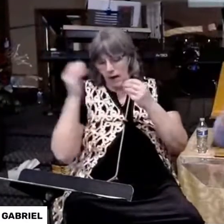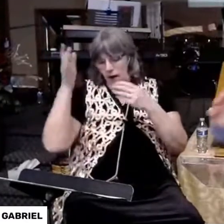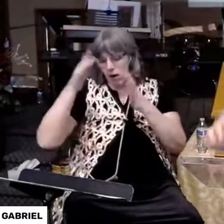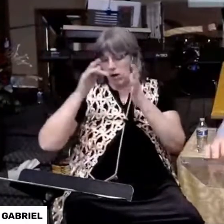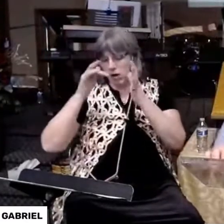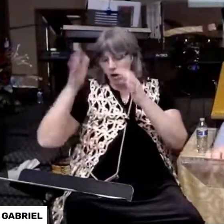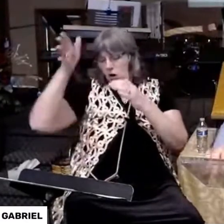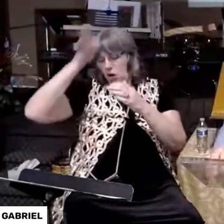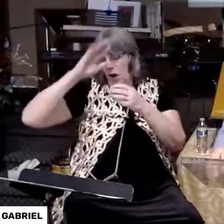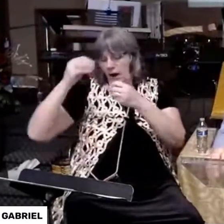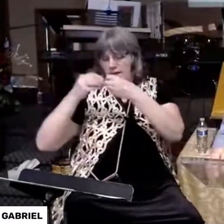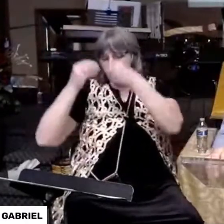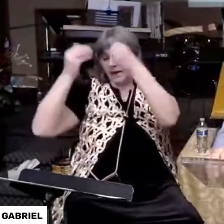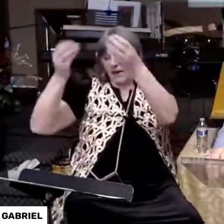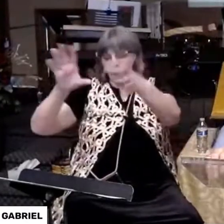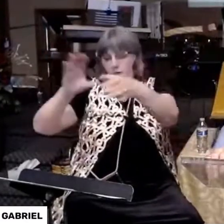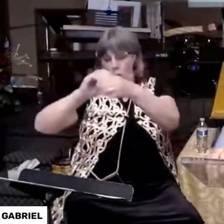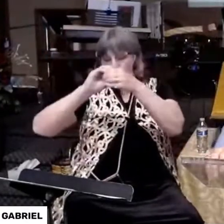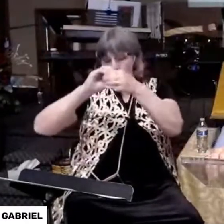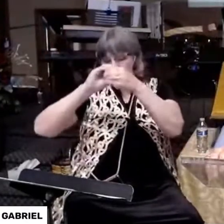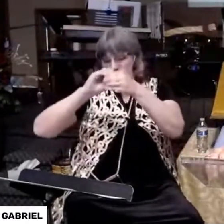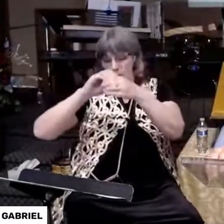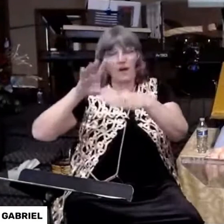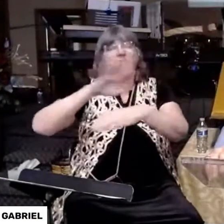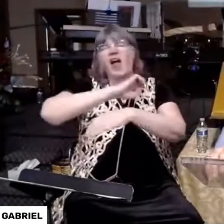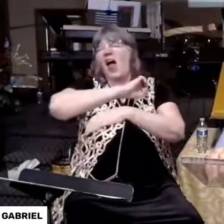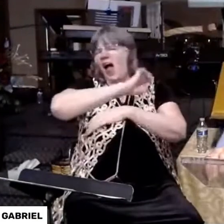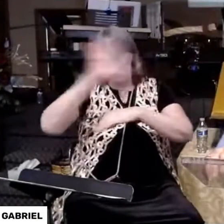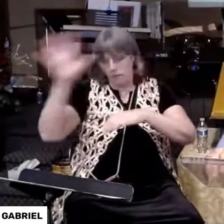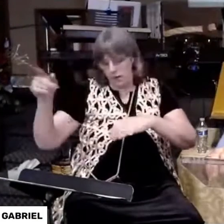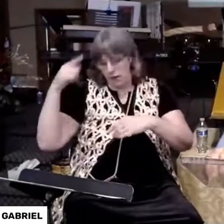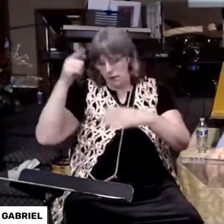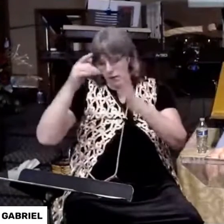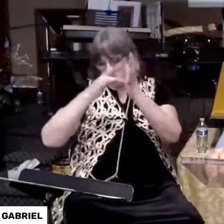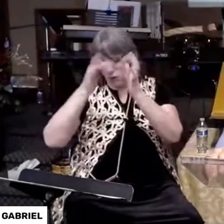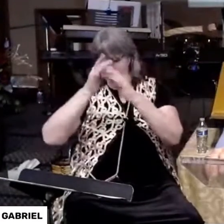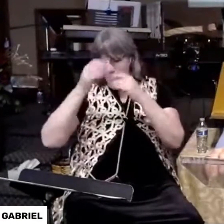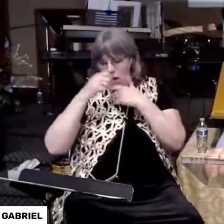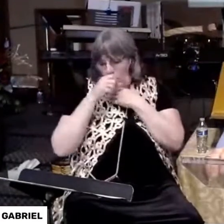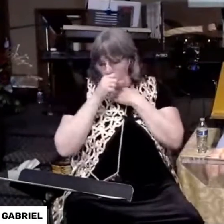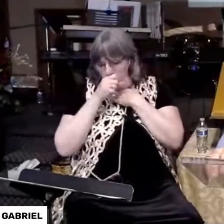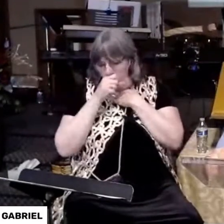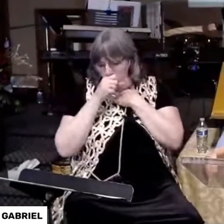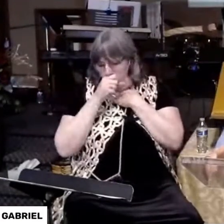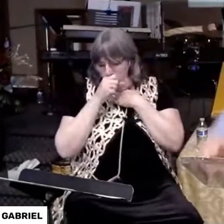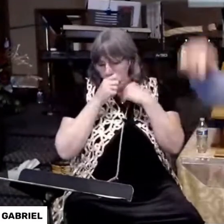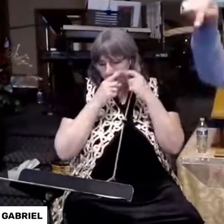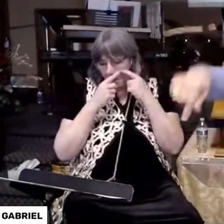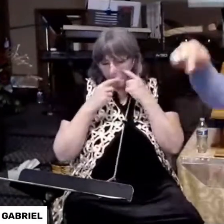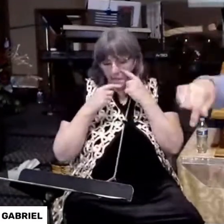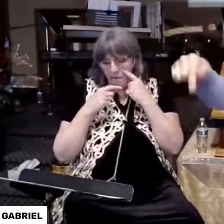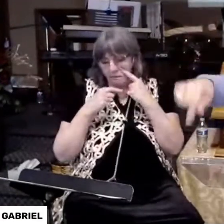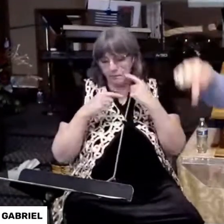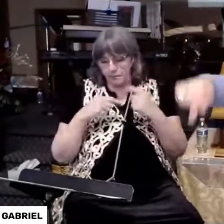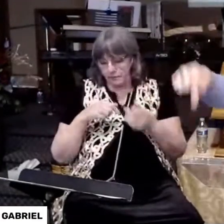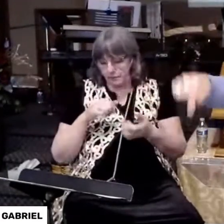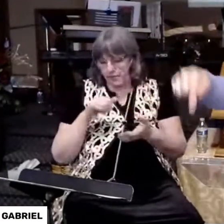gone by, God spoke in many and varied ways to the fathers through the prophets. Okay, well, I understand that.